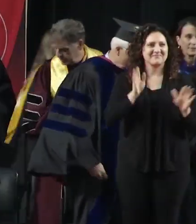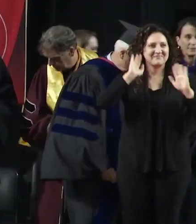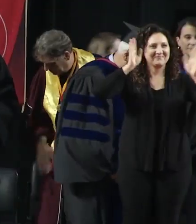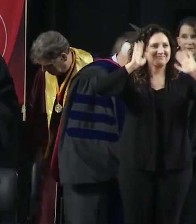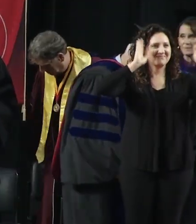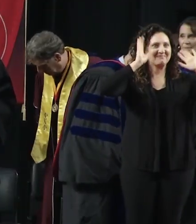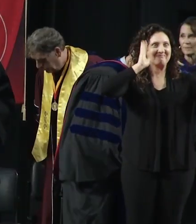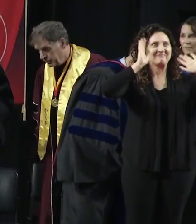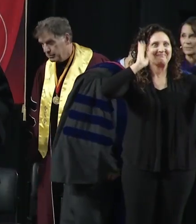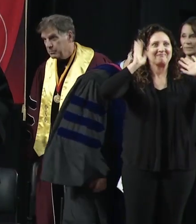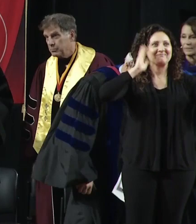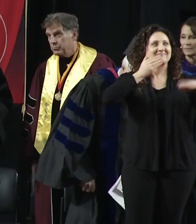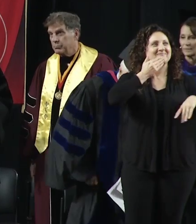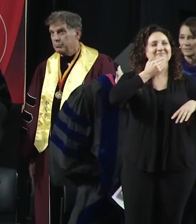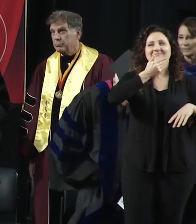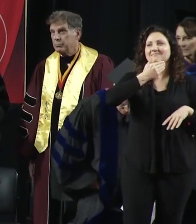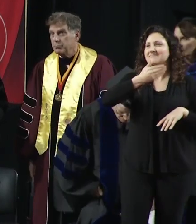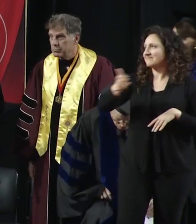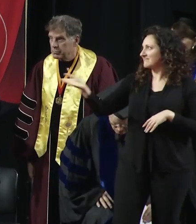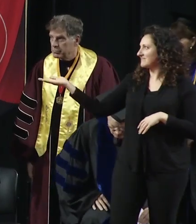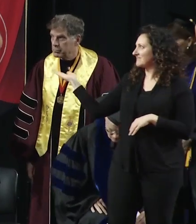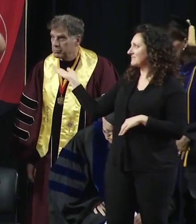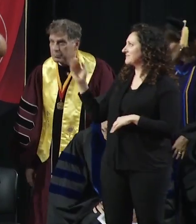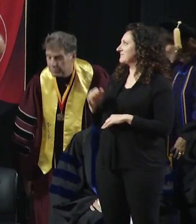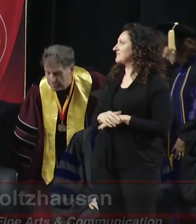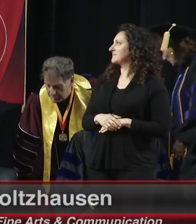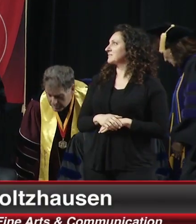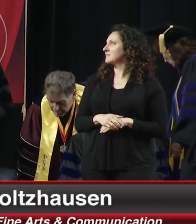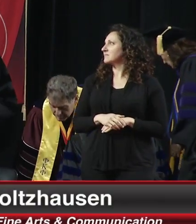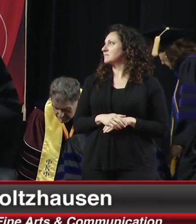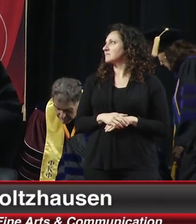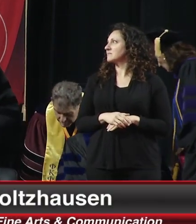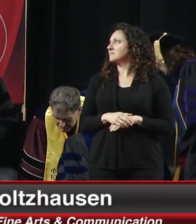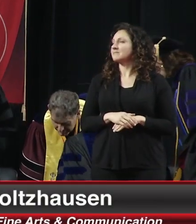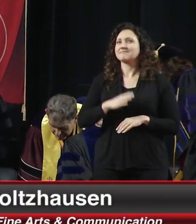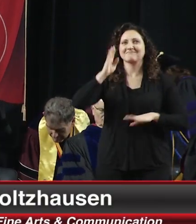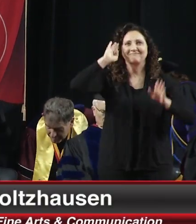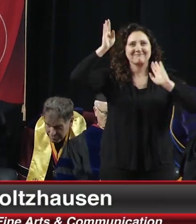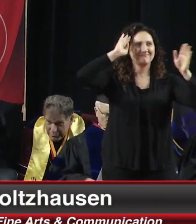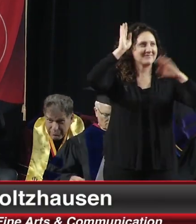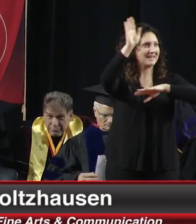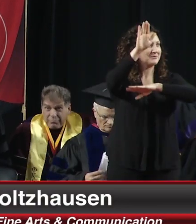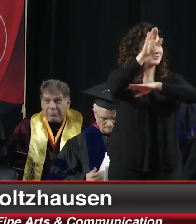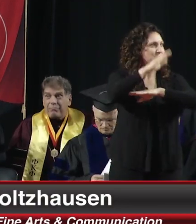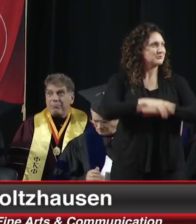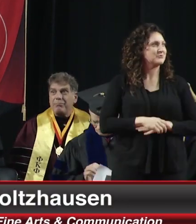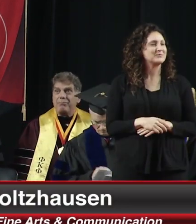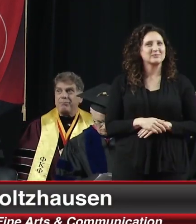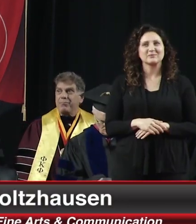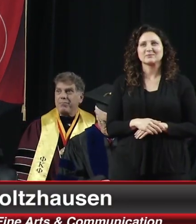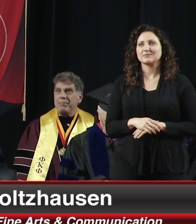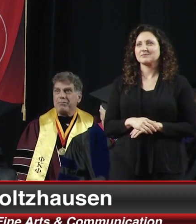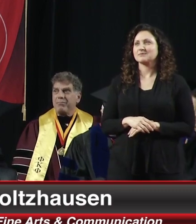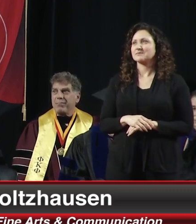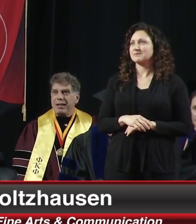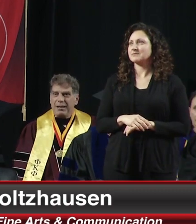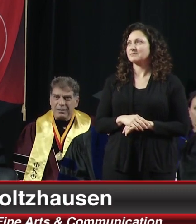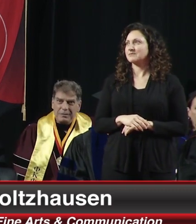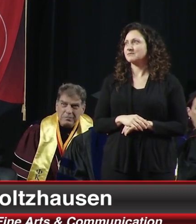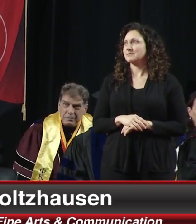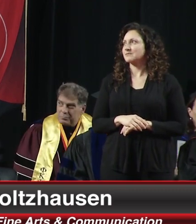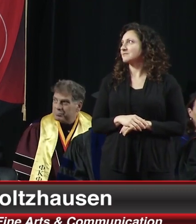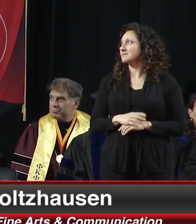Thank you, Abigail. That was lovely. Good afternoon. Let me just get this right.